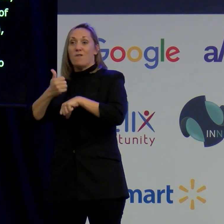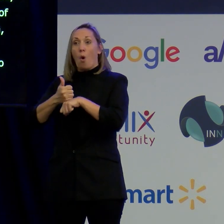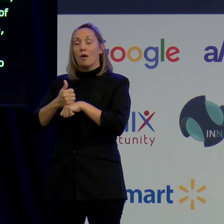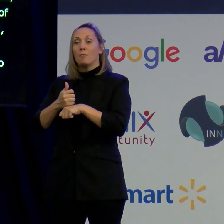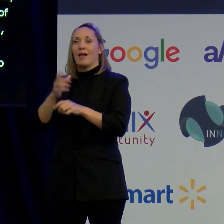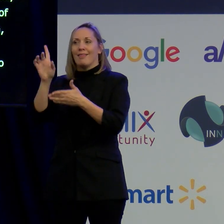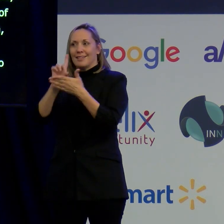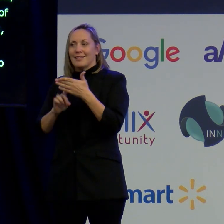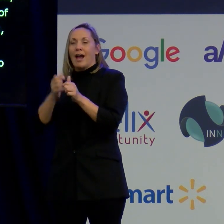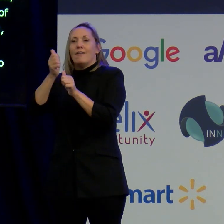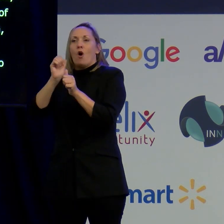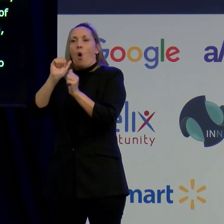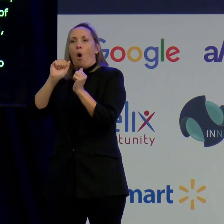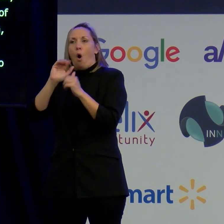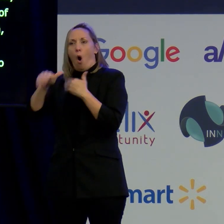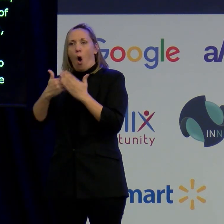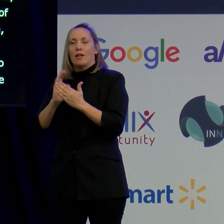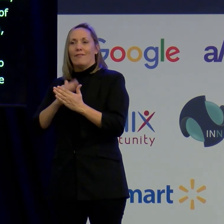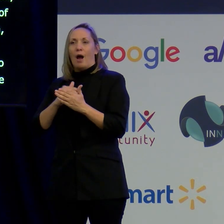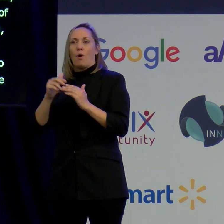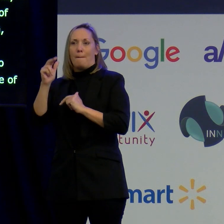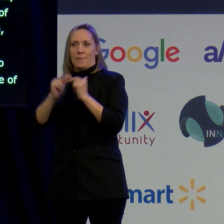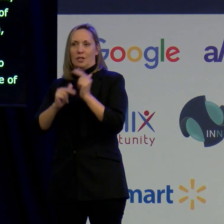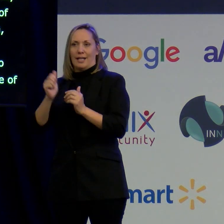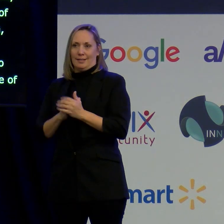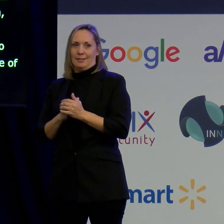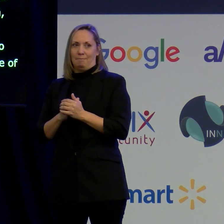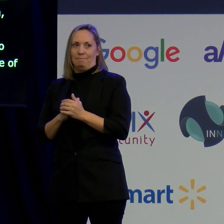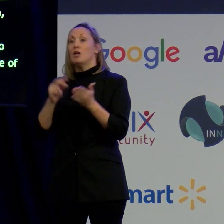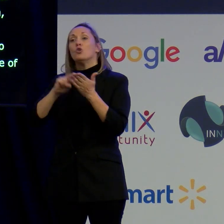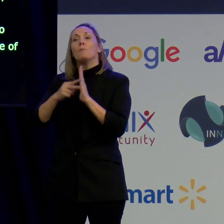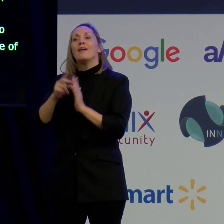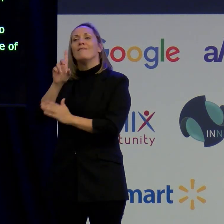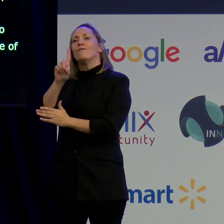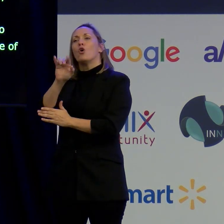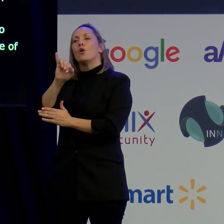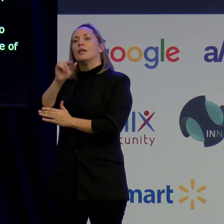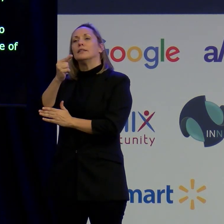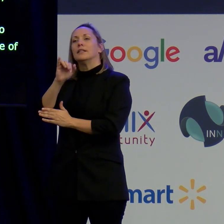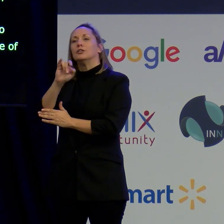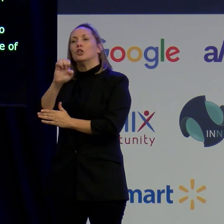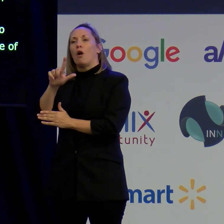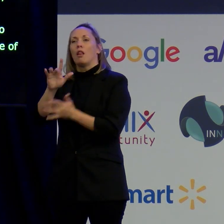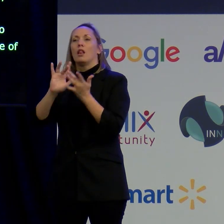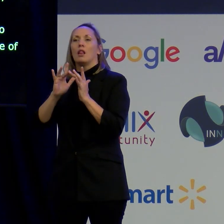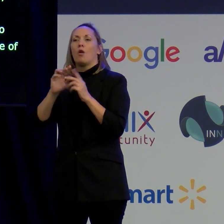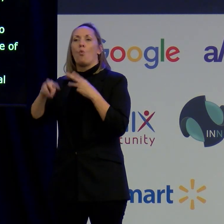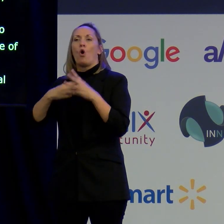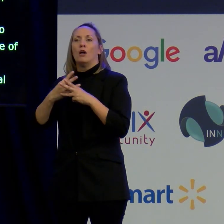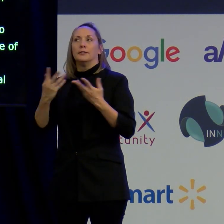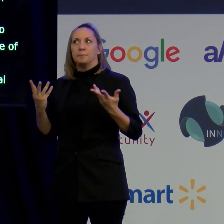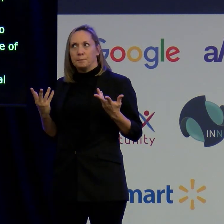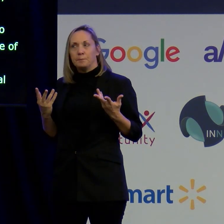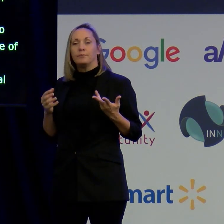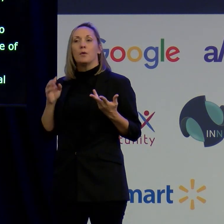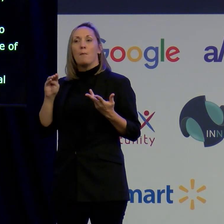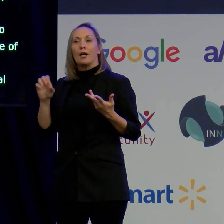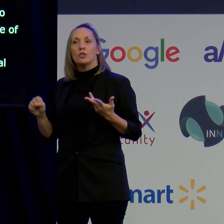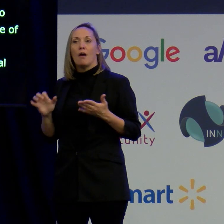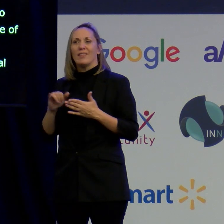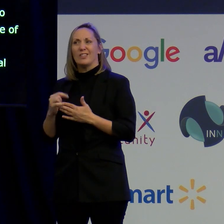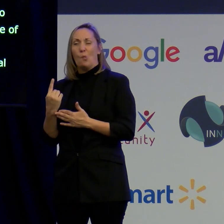single one of our buildings. So what does that mean for the digital world? Well, in the digital world, Microsoft is